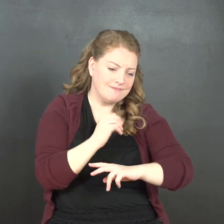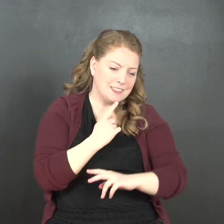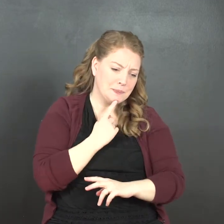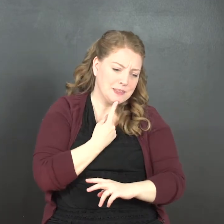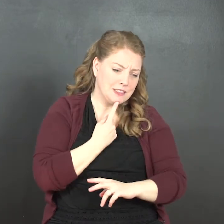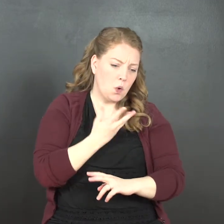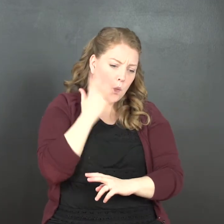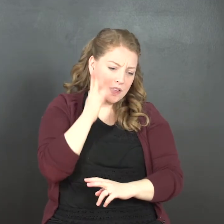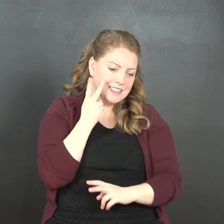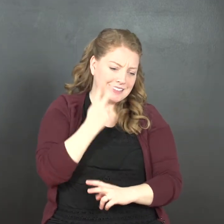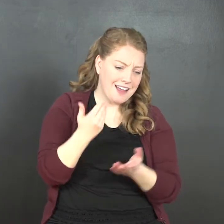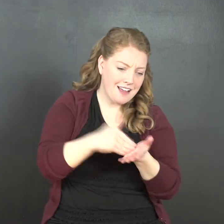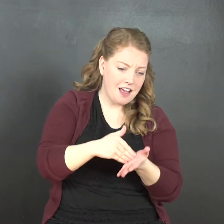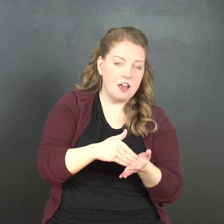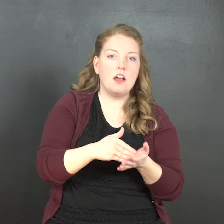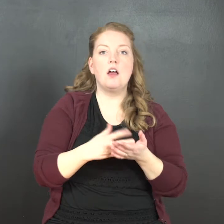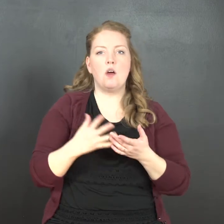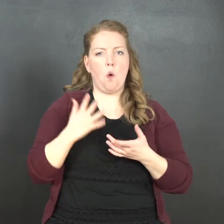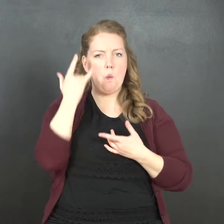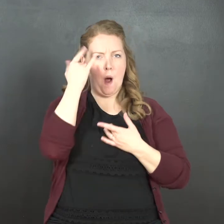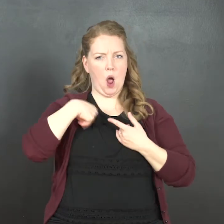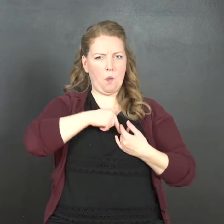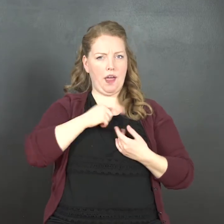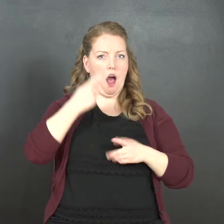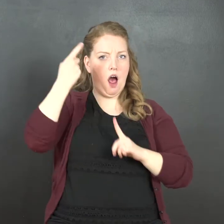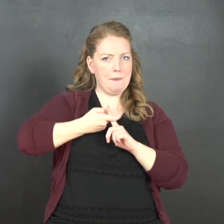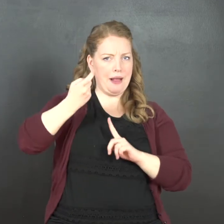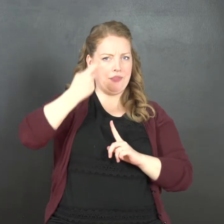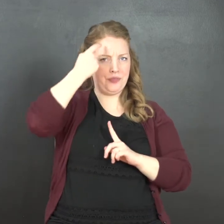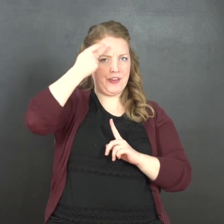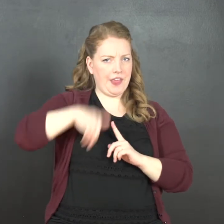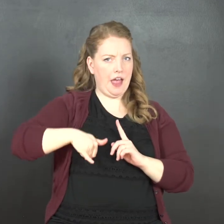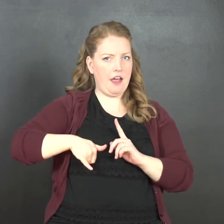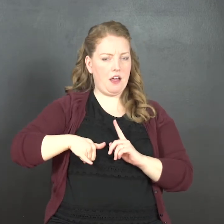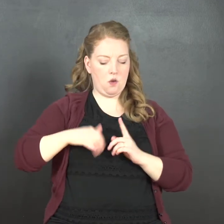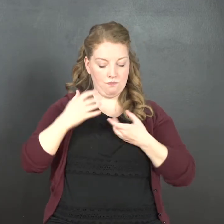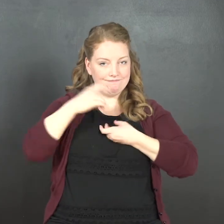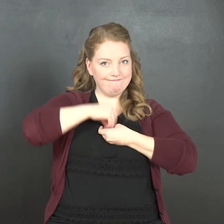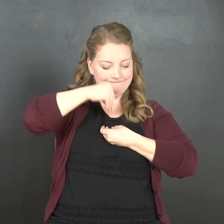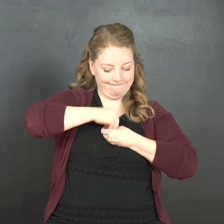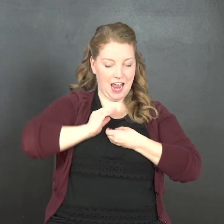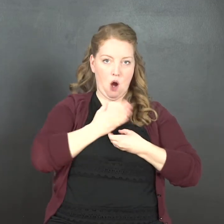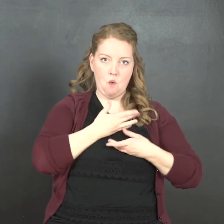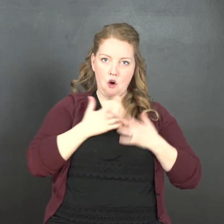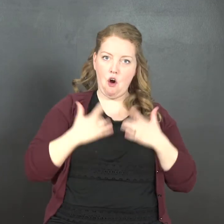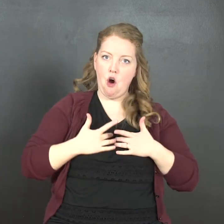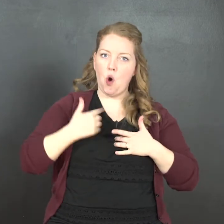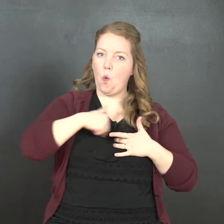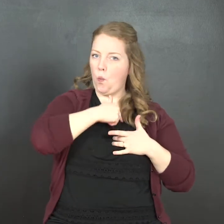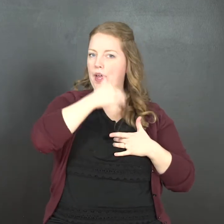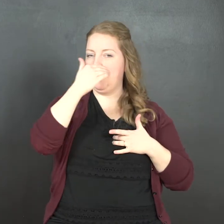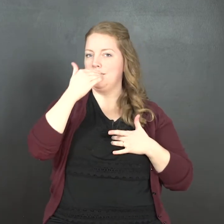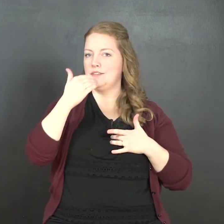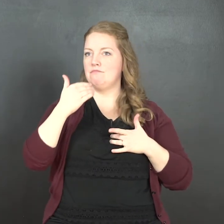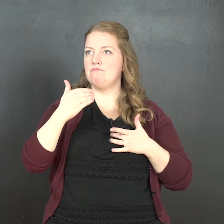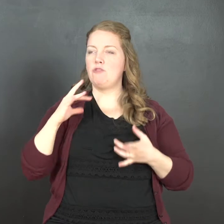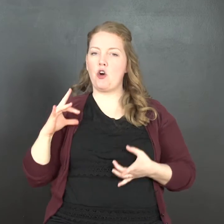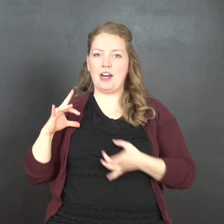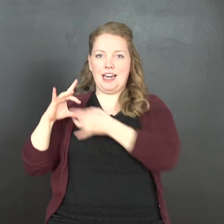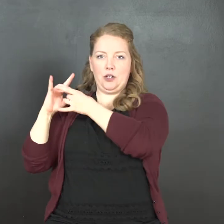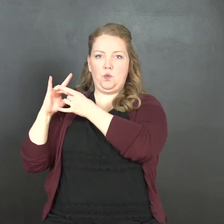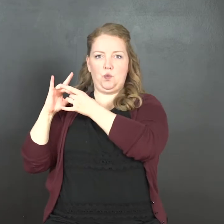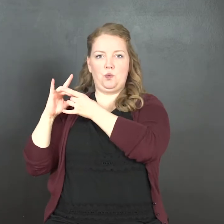deep within us ultimately because of the resurrection of Jesus Christ. Now, the early Christians knew